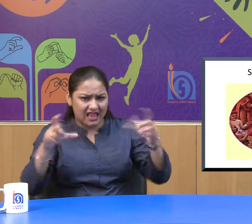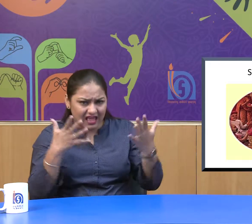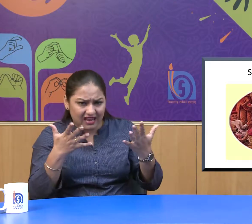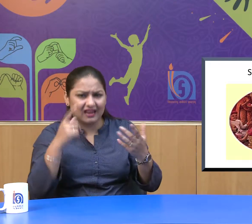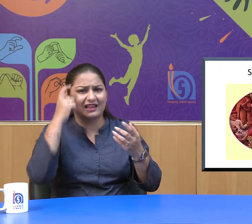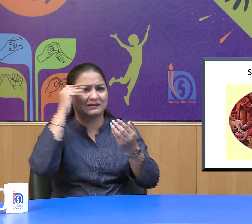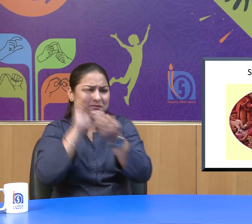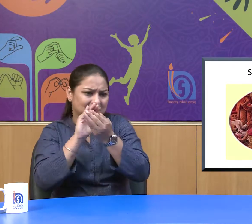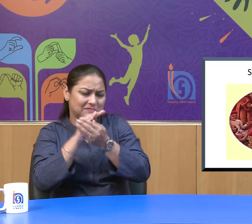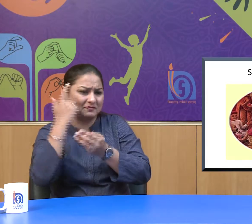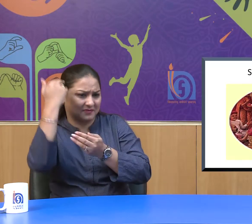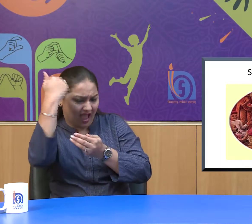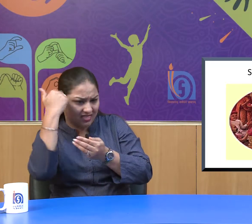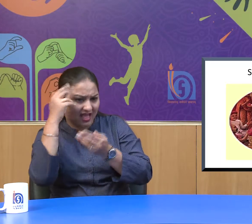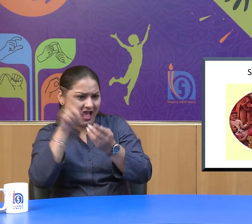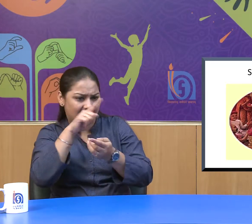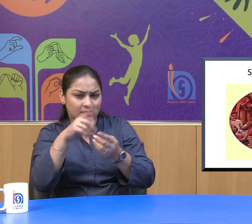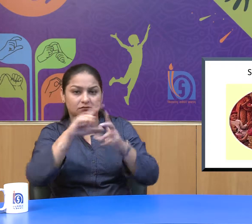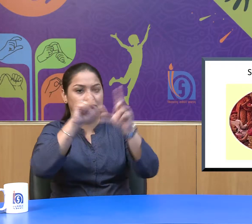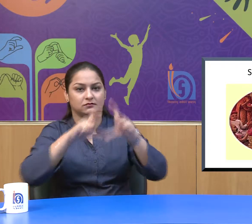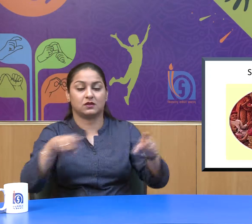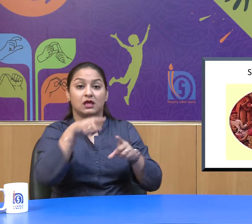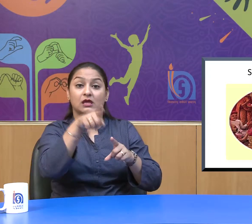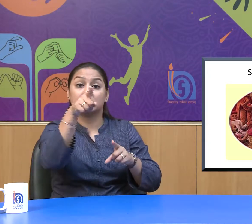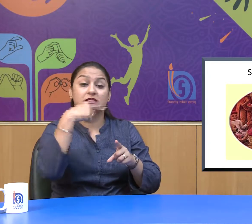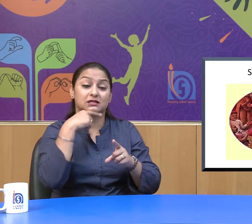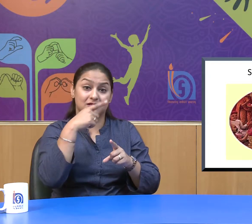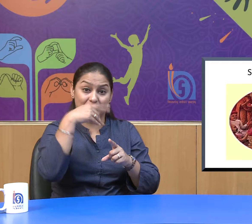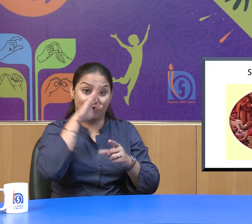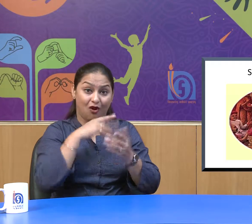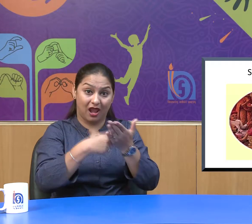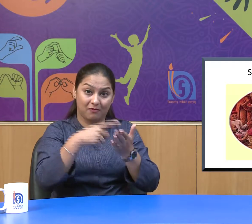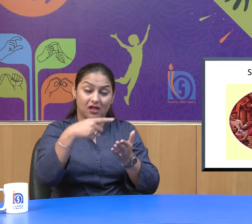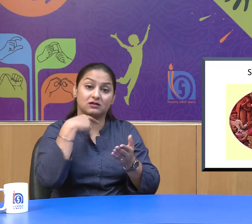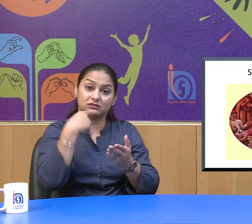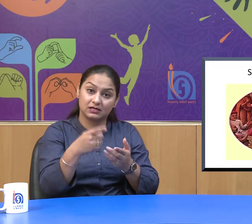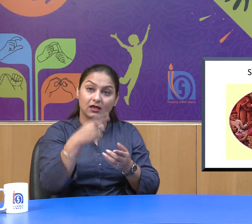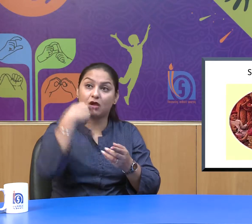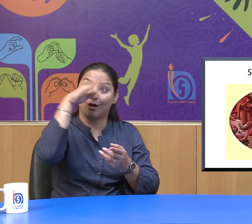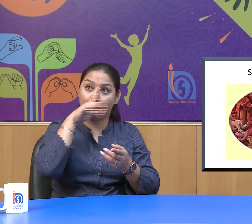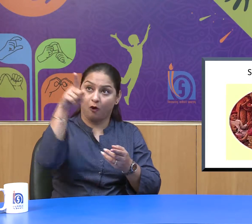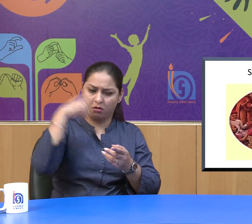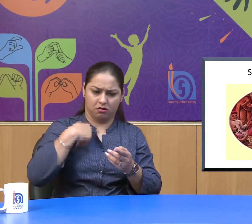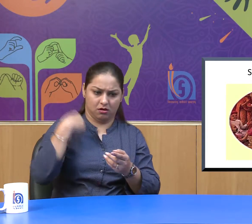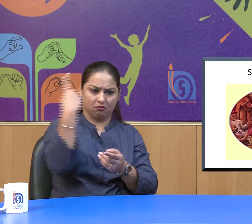to know that all men were equal in the eyes of God and there